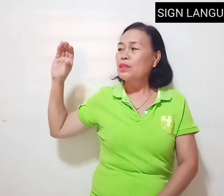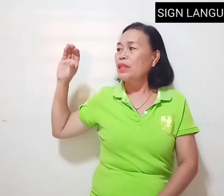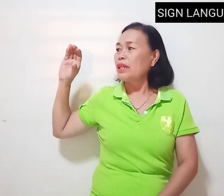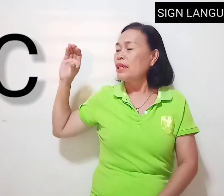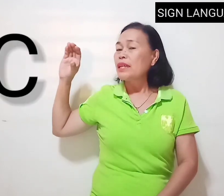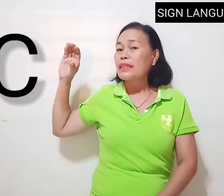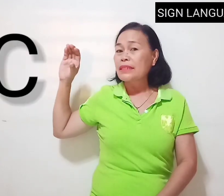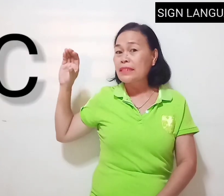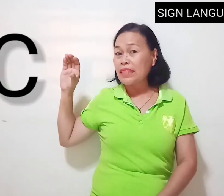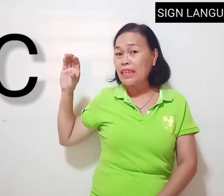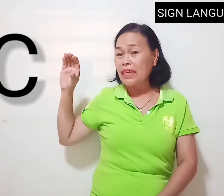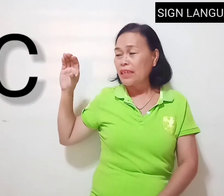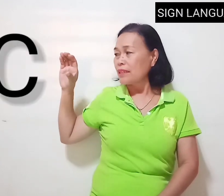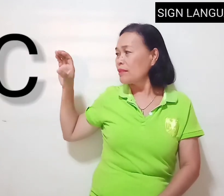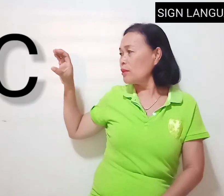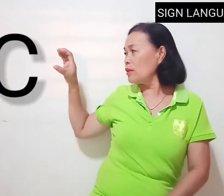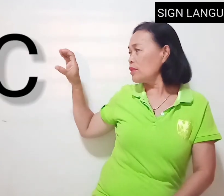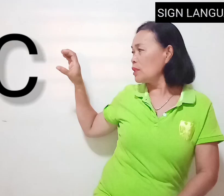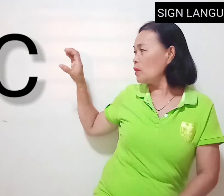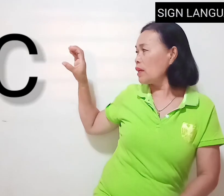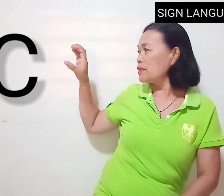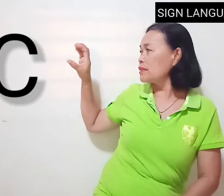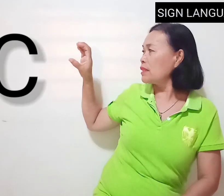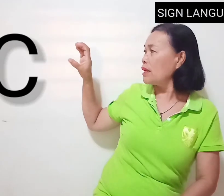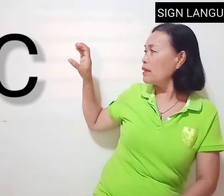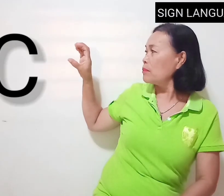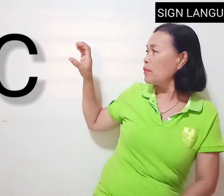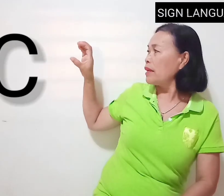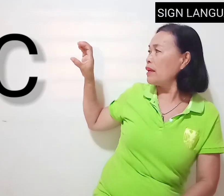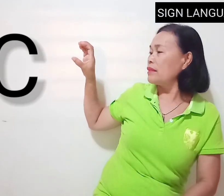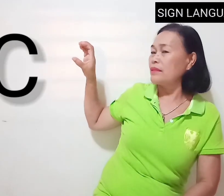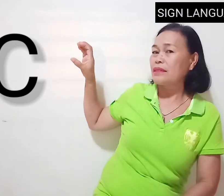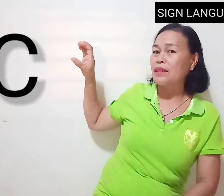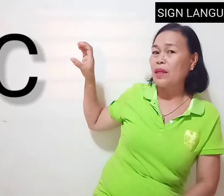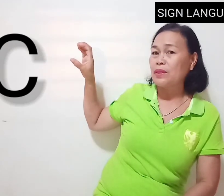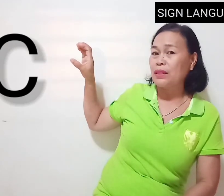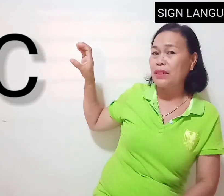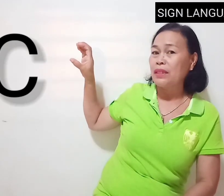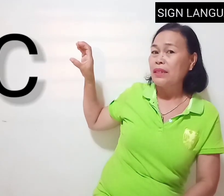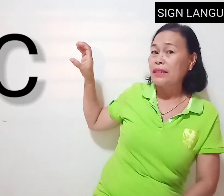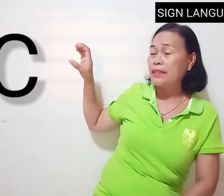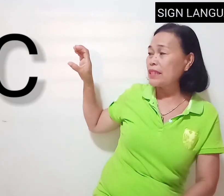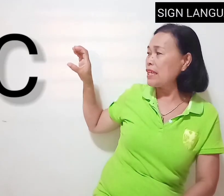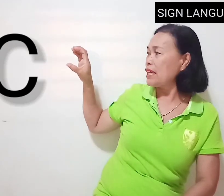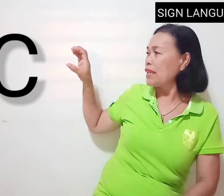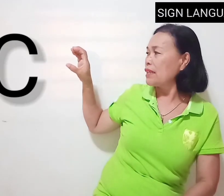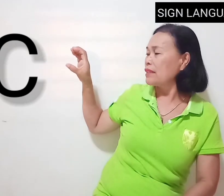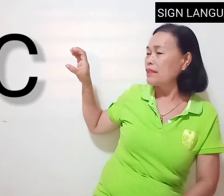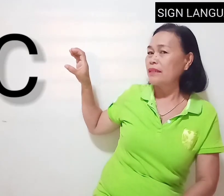Letter C. Oh, look at my hand. This is letter C.